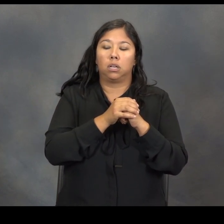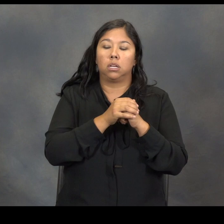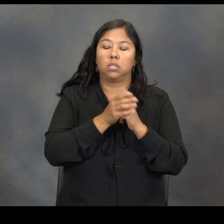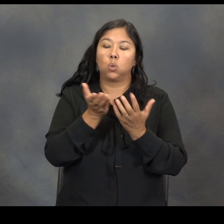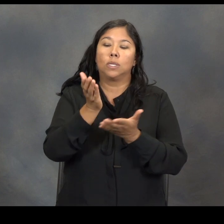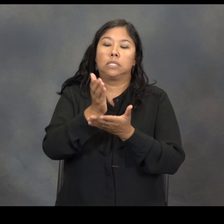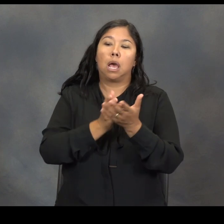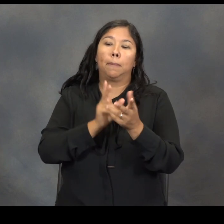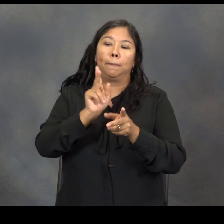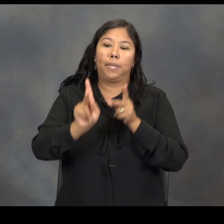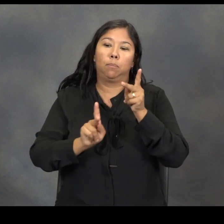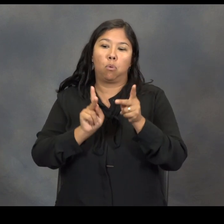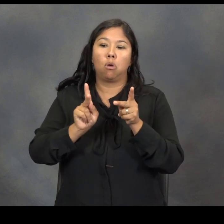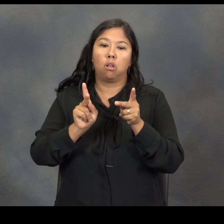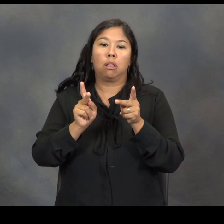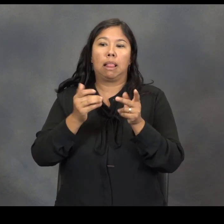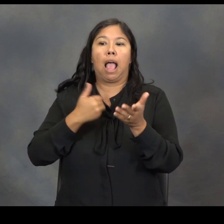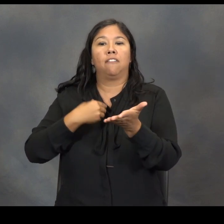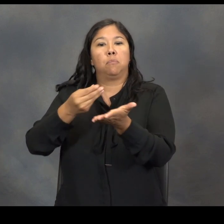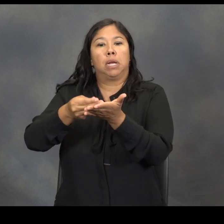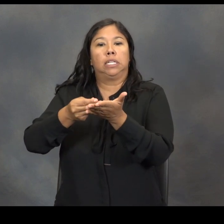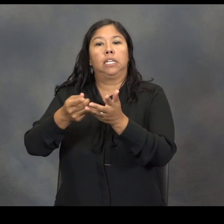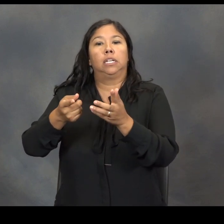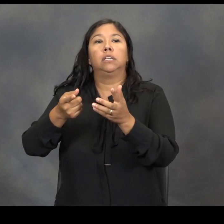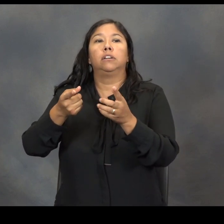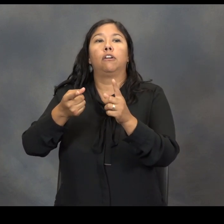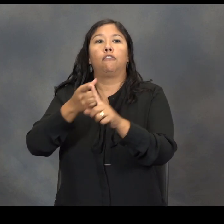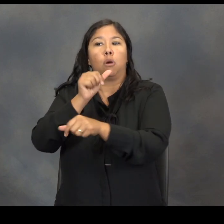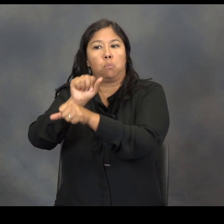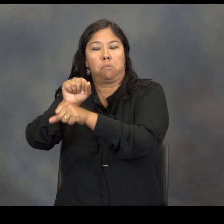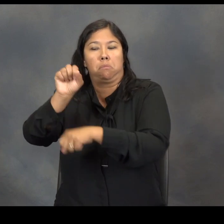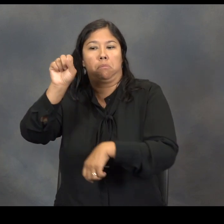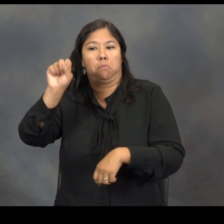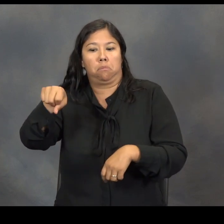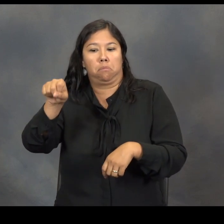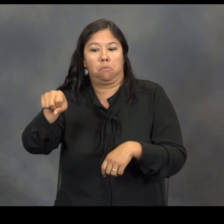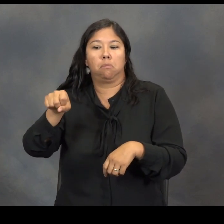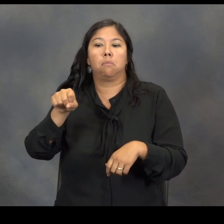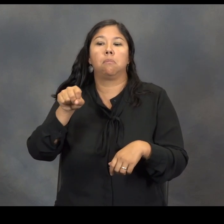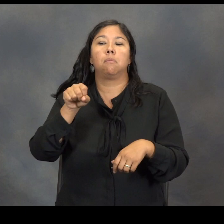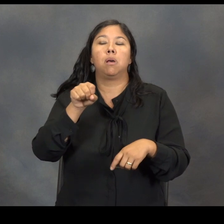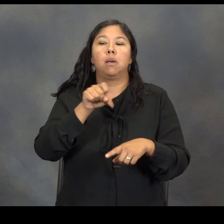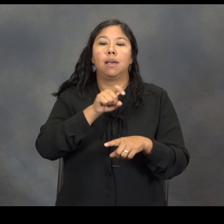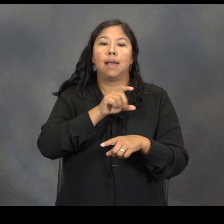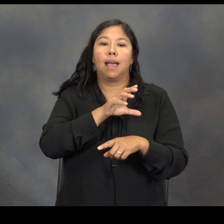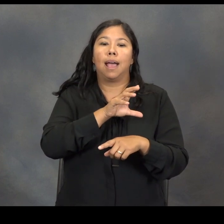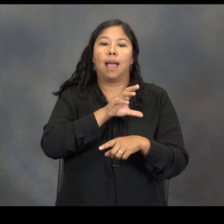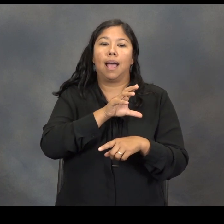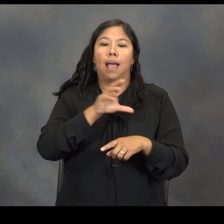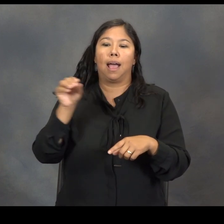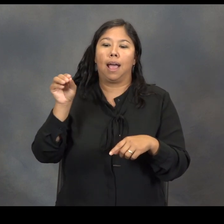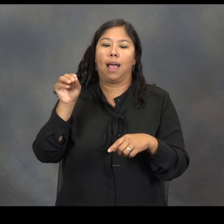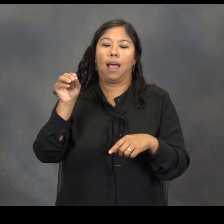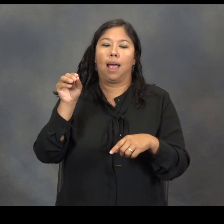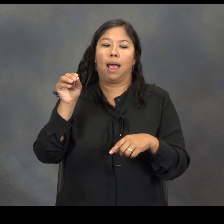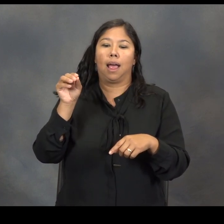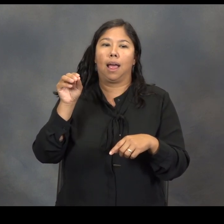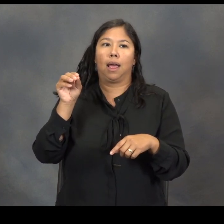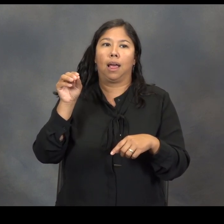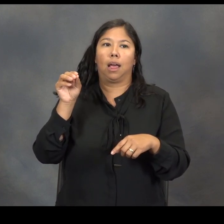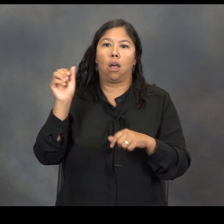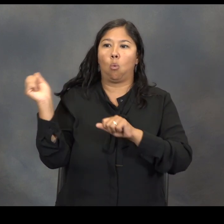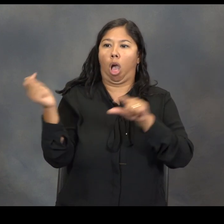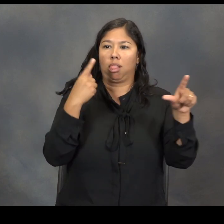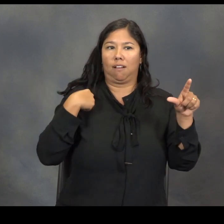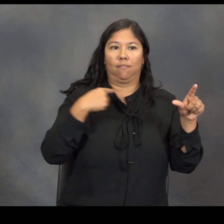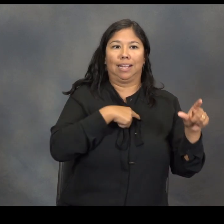have steady income from employment, sometimes that can be a big factor. But had some struggles, right? We were all 18.